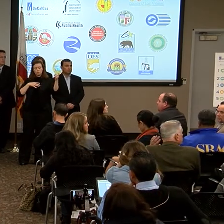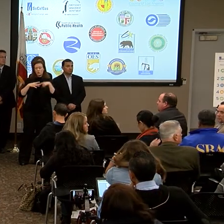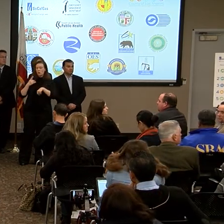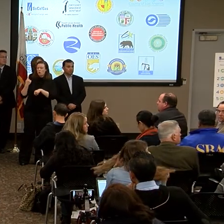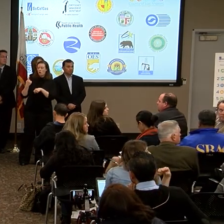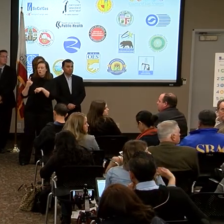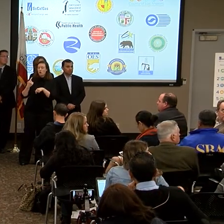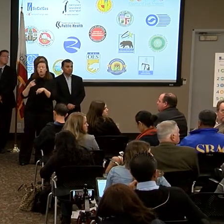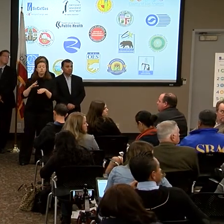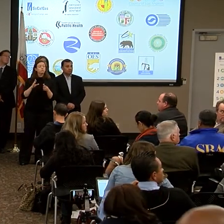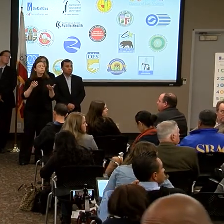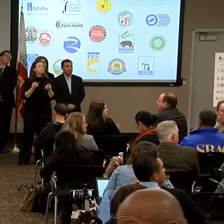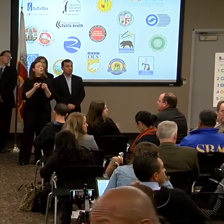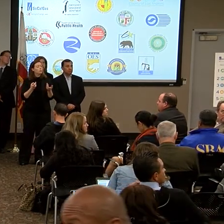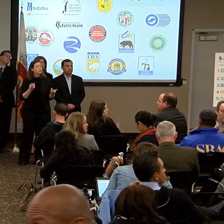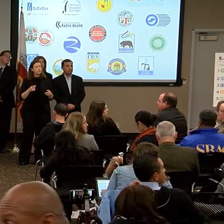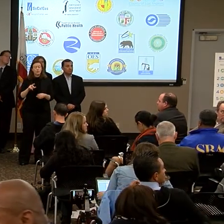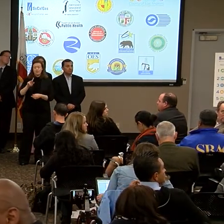Your organization?